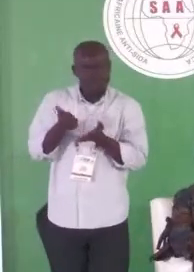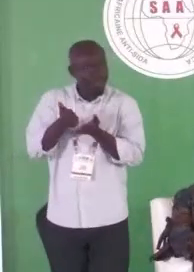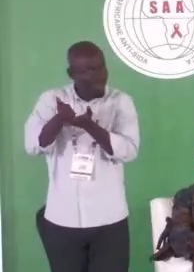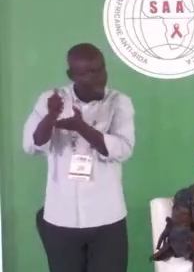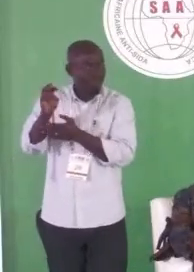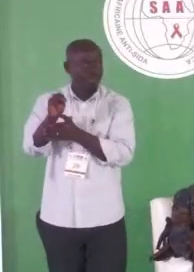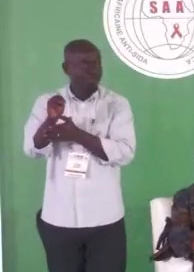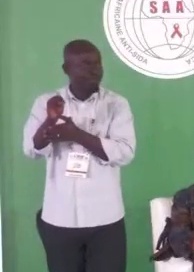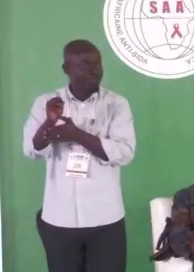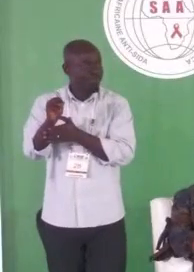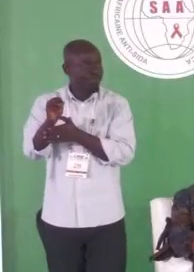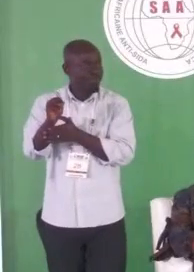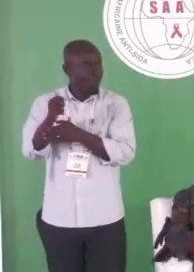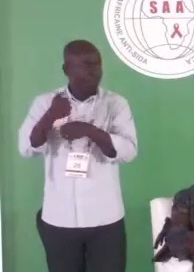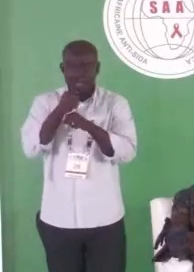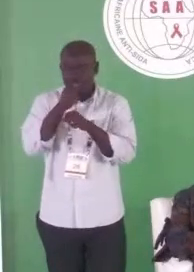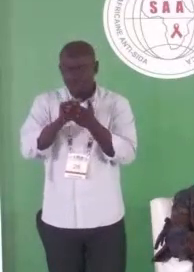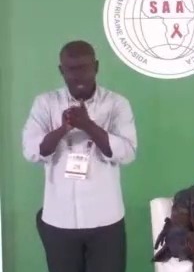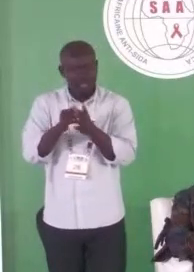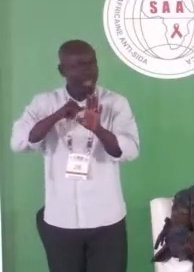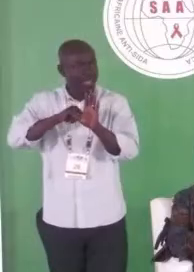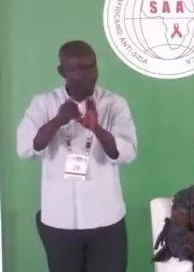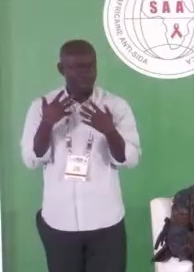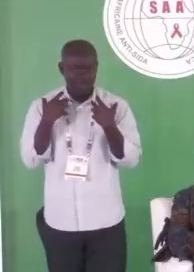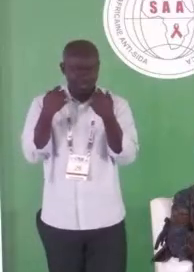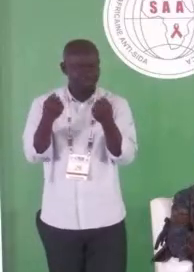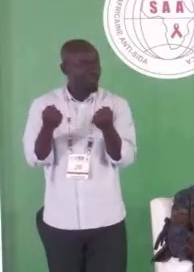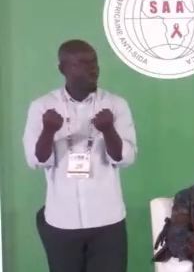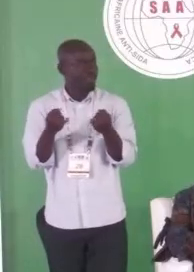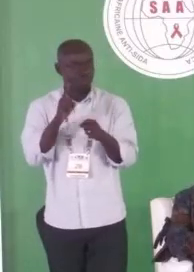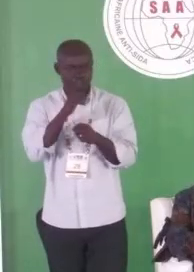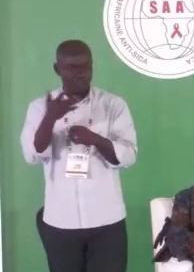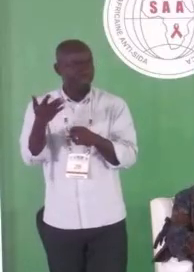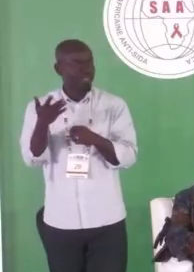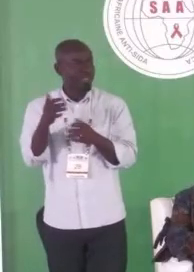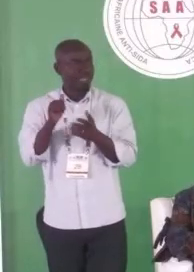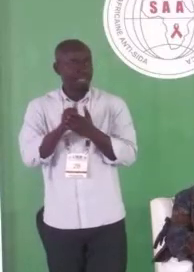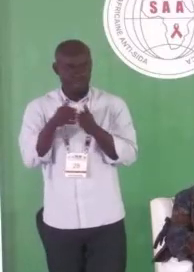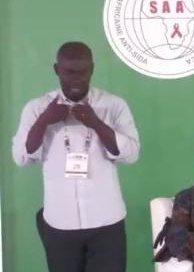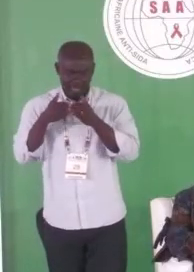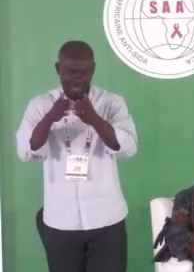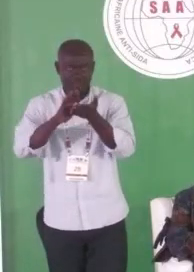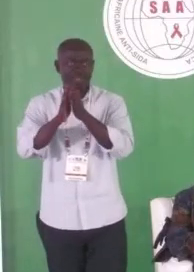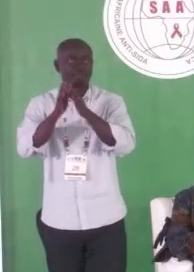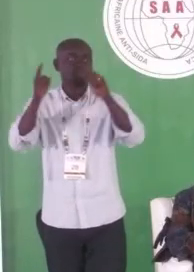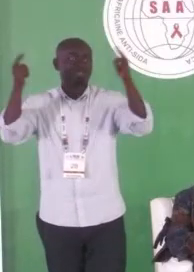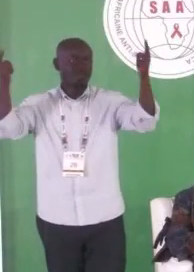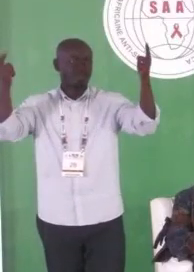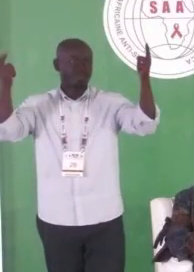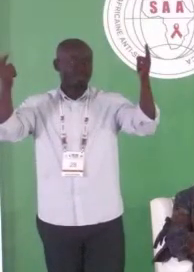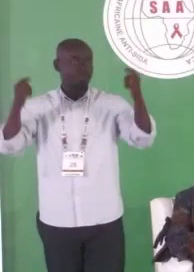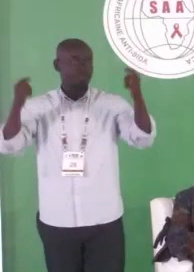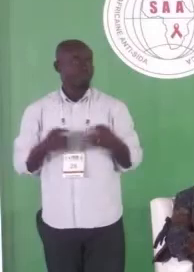ensuring that they are implemented well is one of the things that led us to the success. We have a dedicated